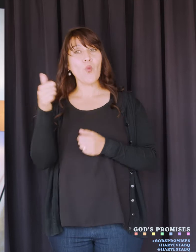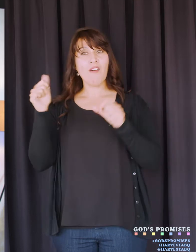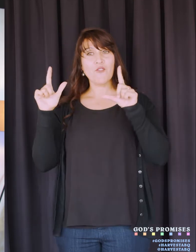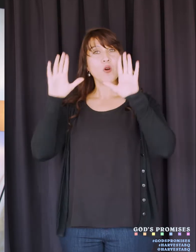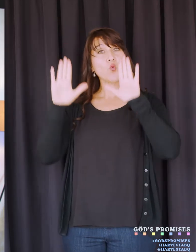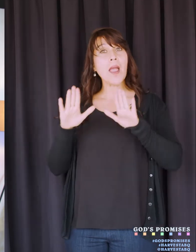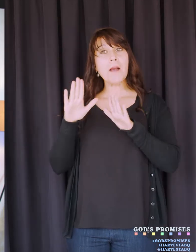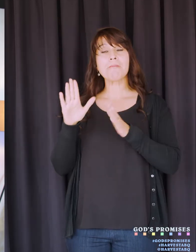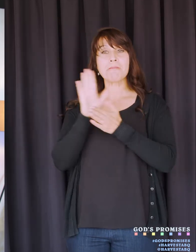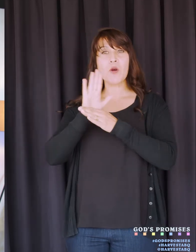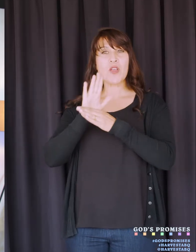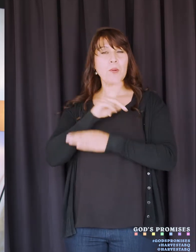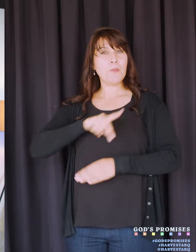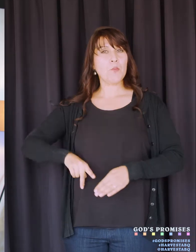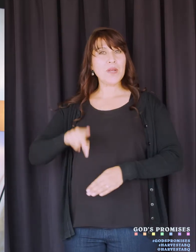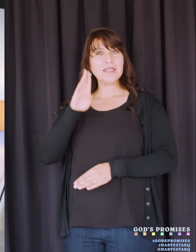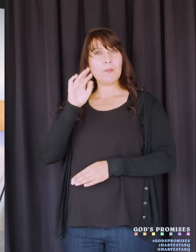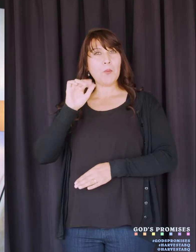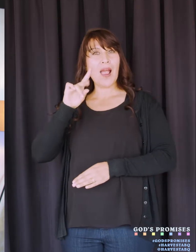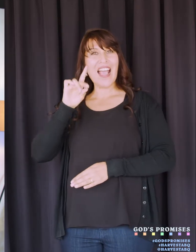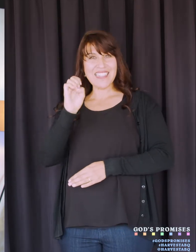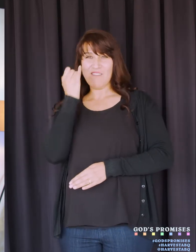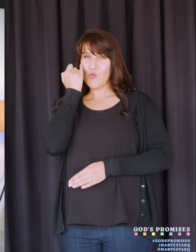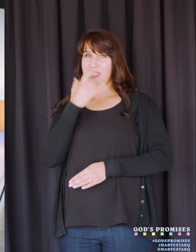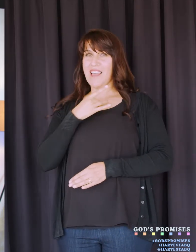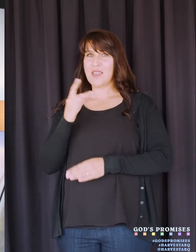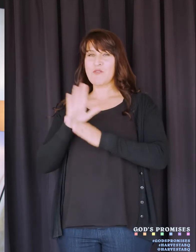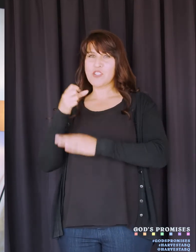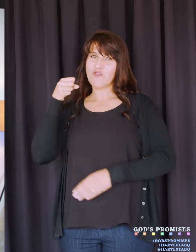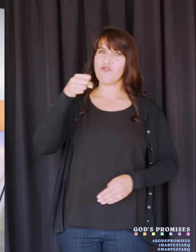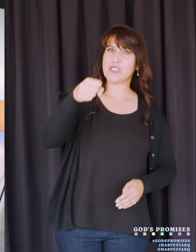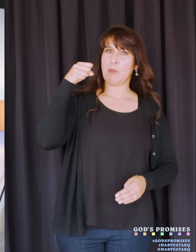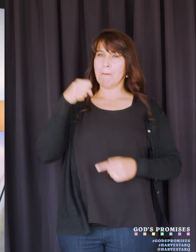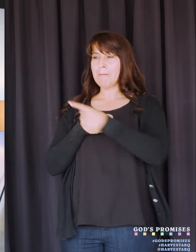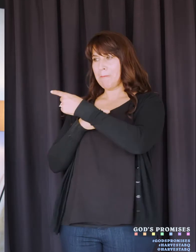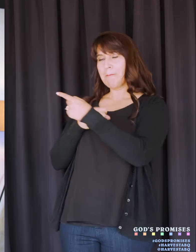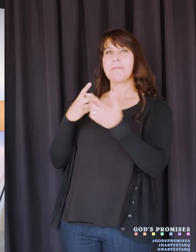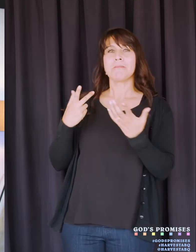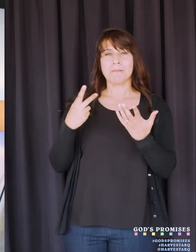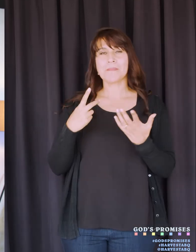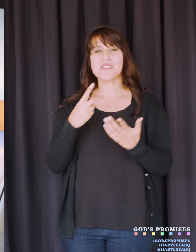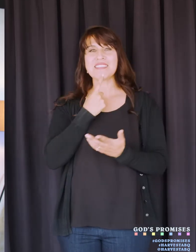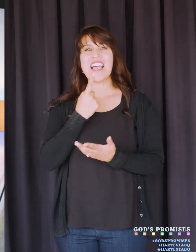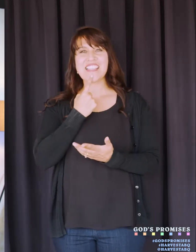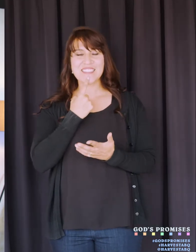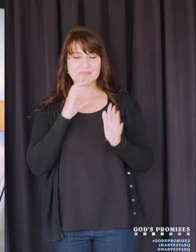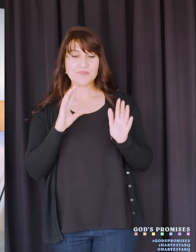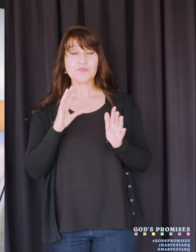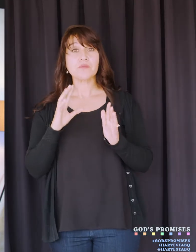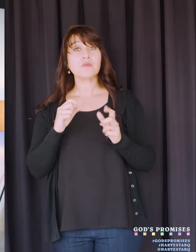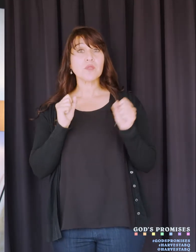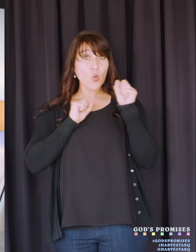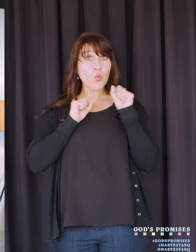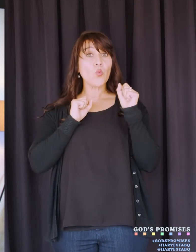great movie, The Princess Bride. If you love that movie, just throw me a fist bump in there right now. And it just says this,